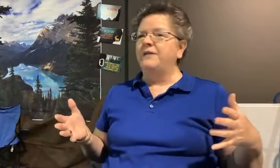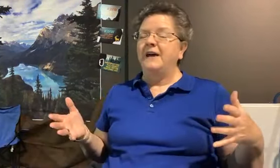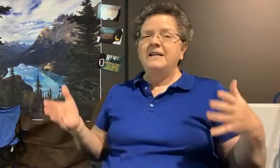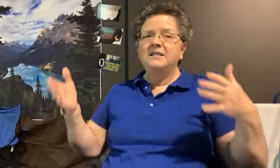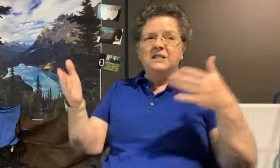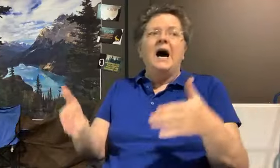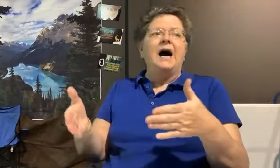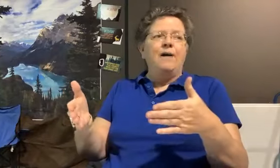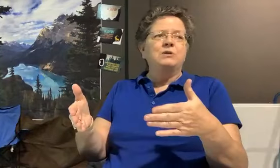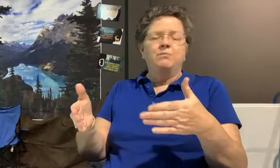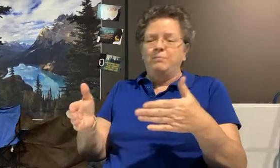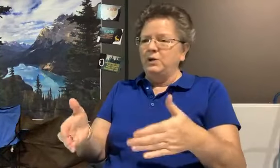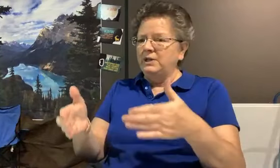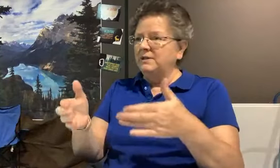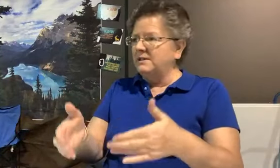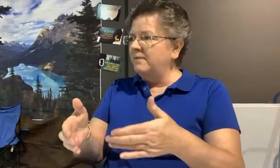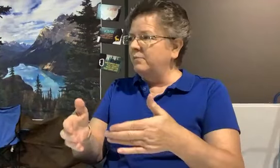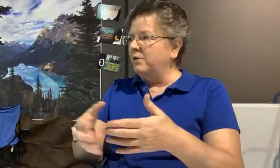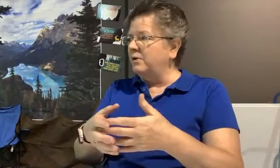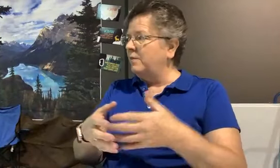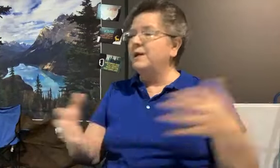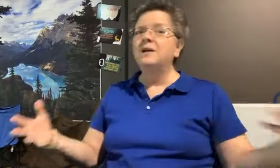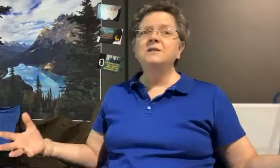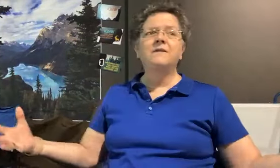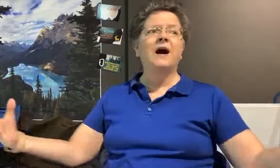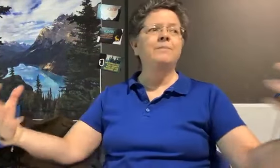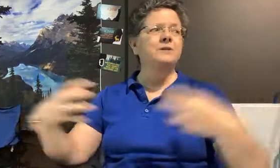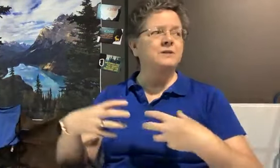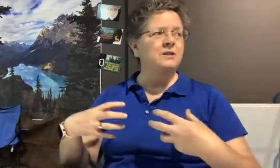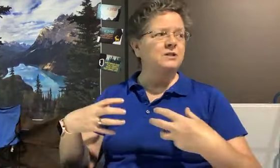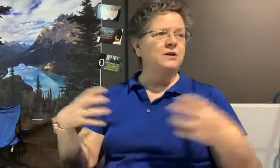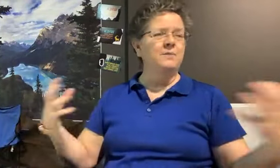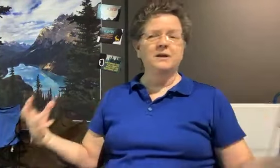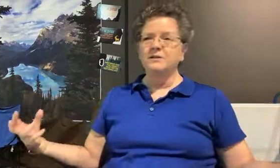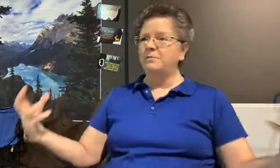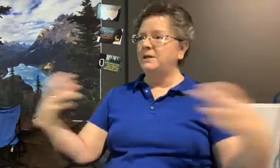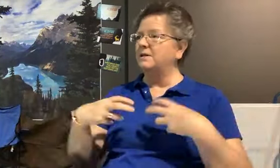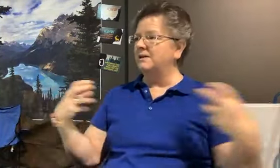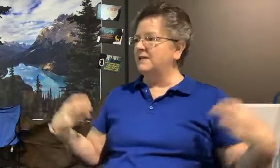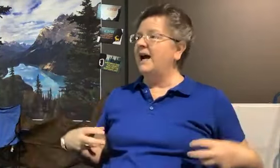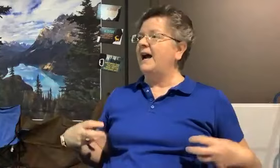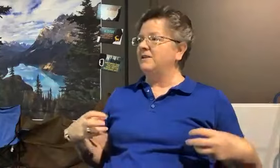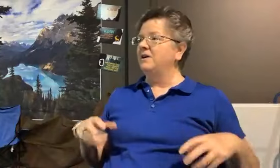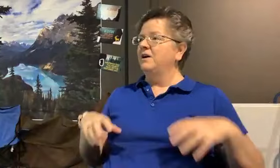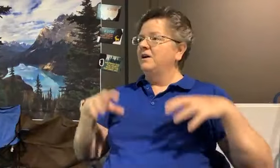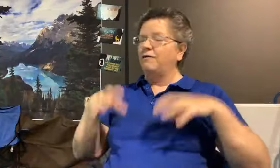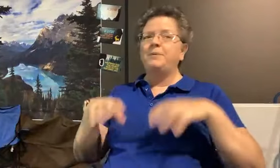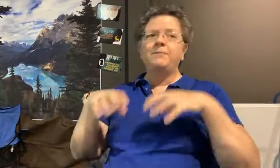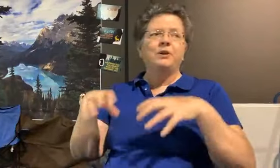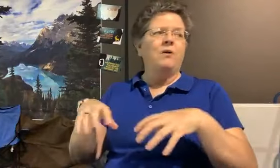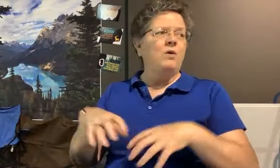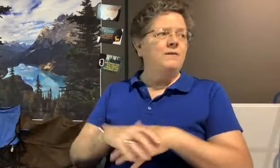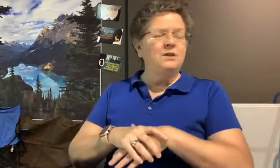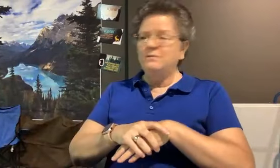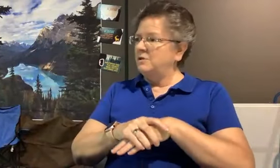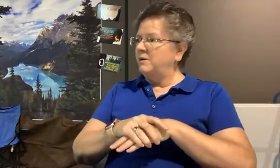They stopped building the temple because of opposition, because of being attacked, of people not wanting to build